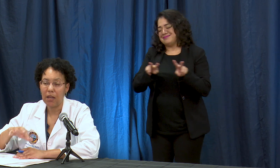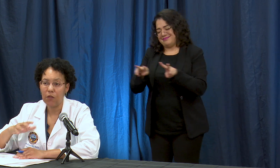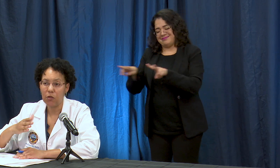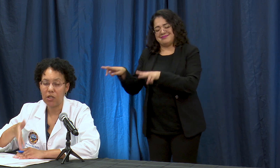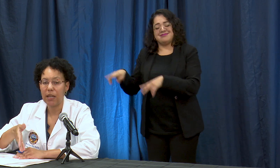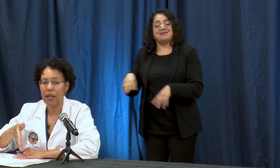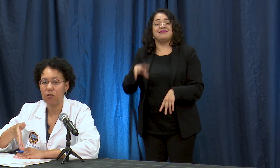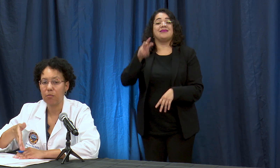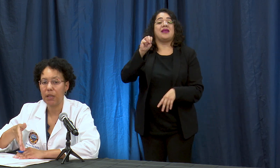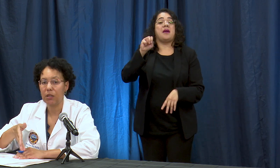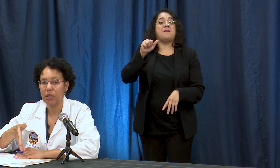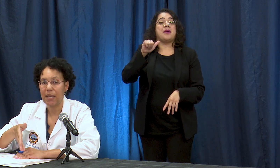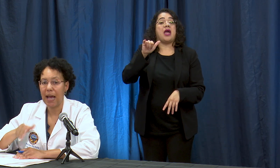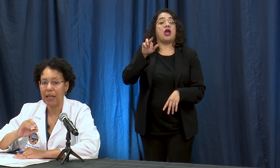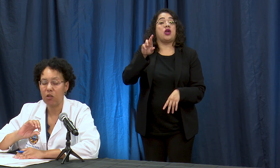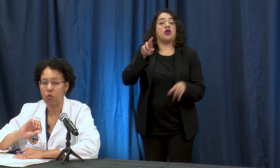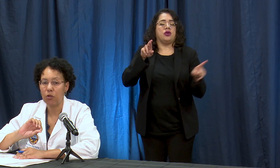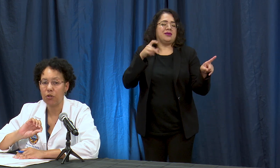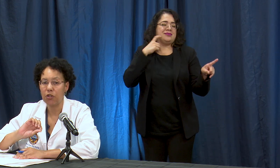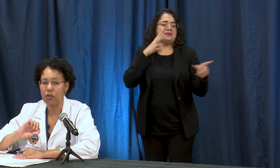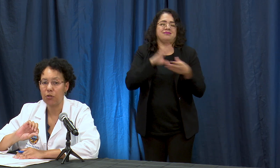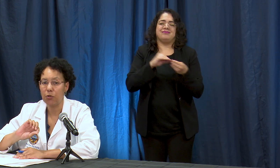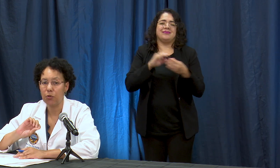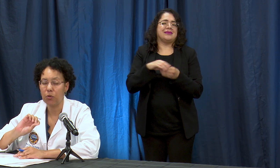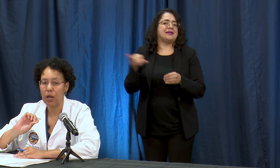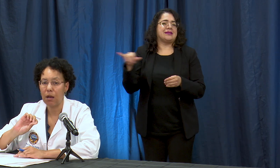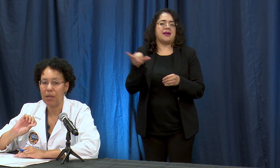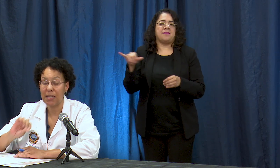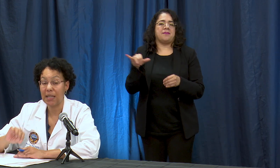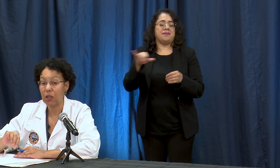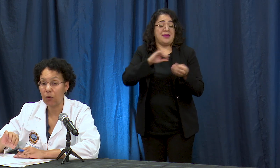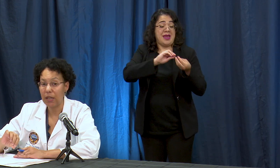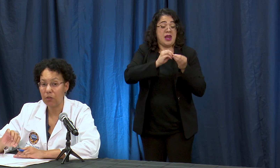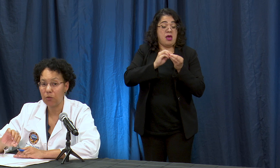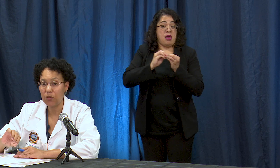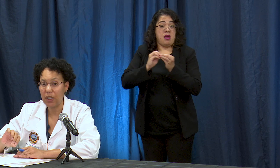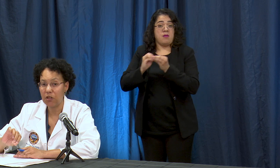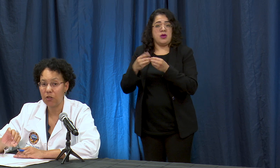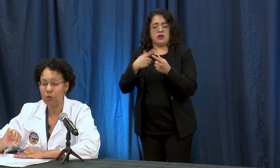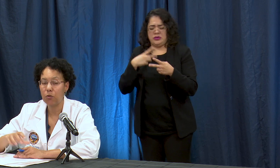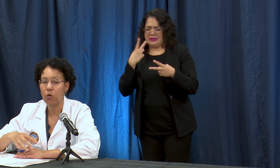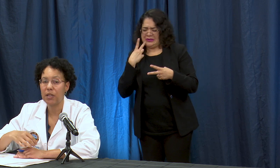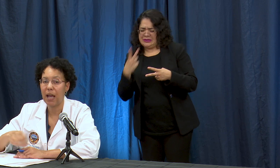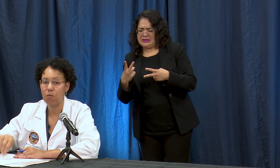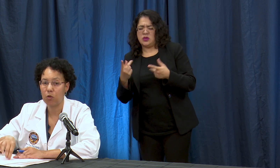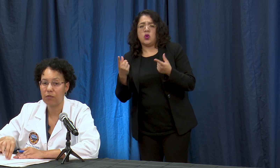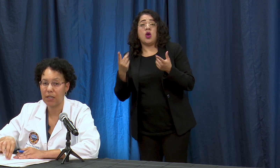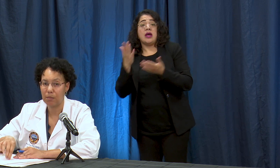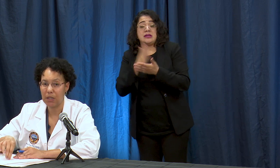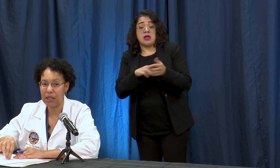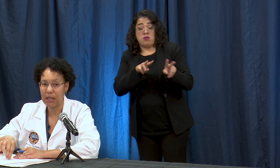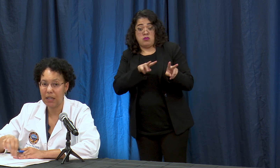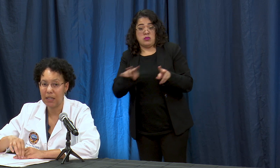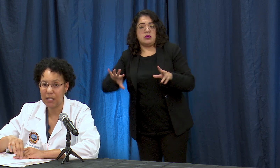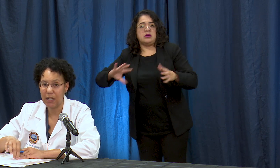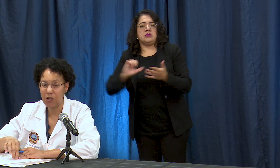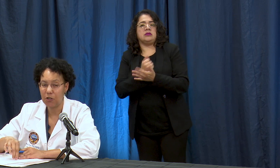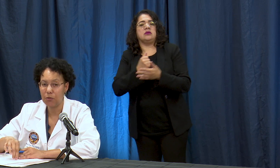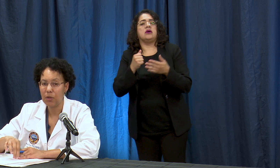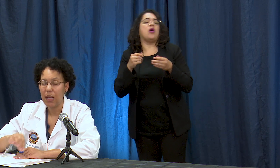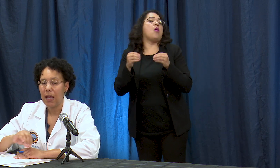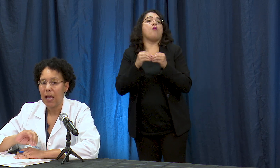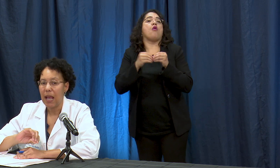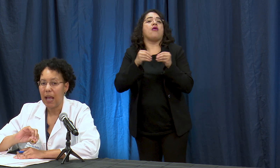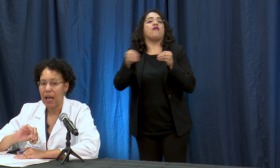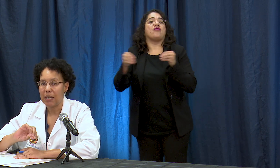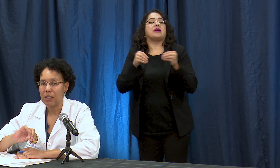a lot of those indicators are being looked at in order to accelerate through stage 2 or to have more flexibility in stage